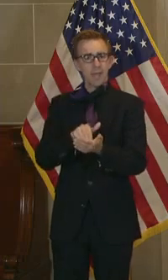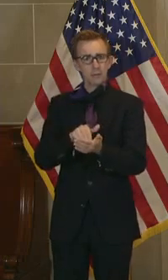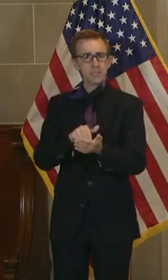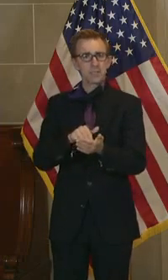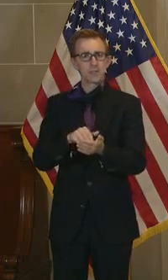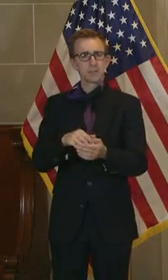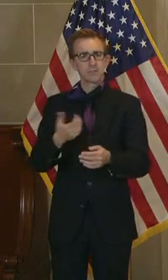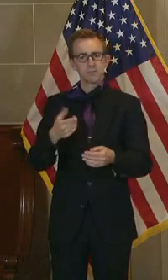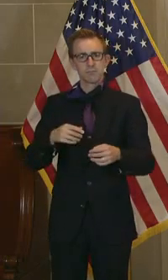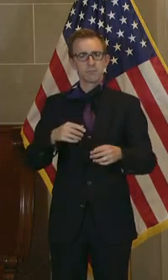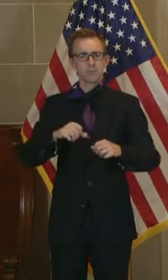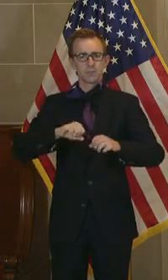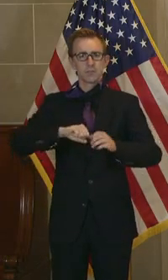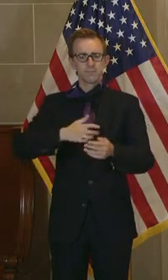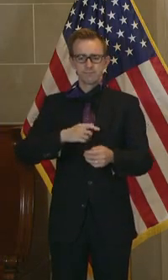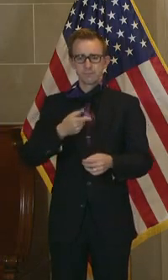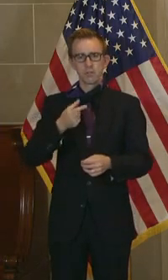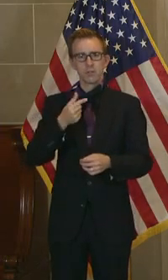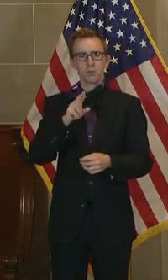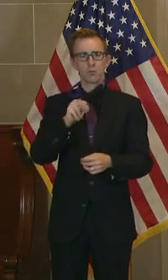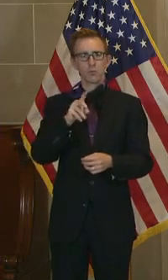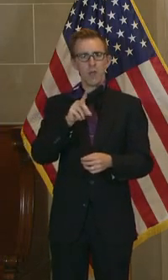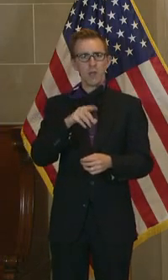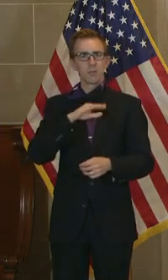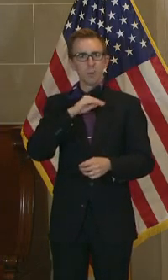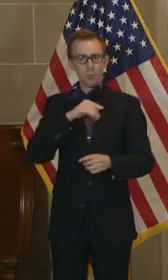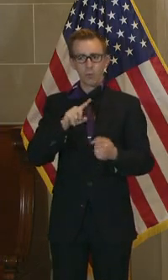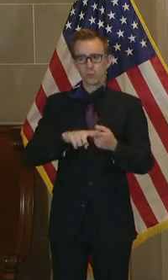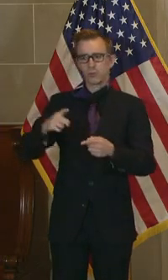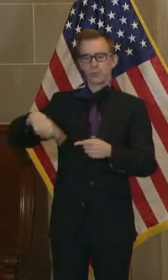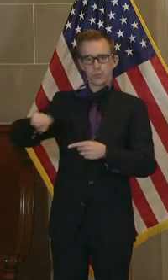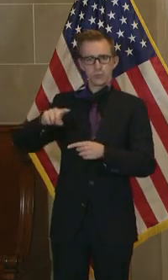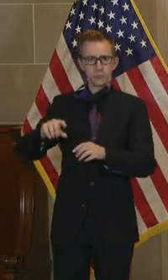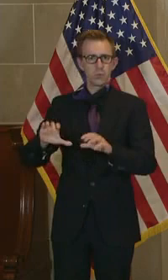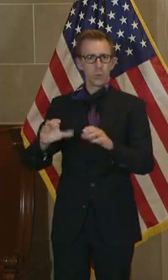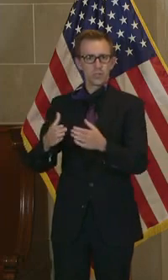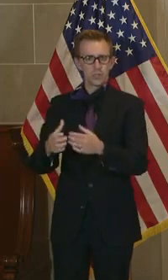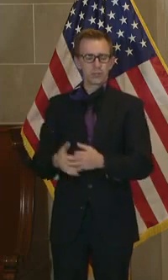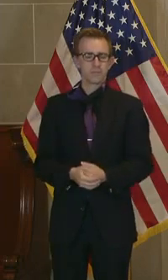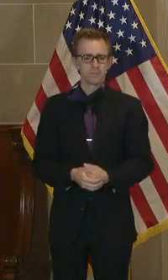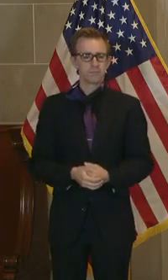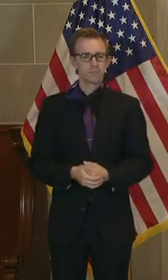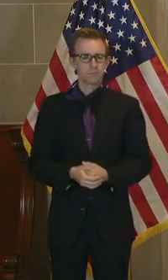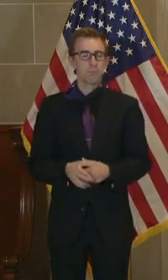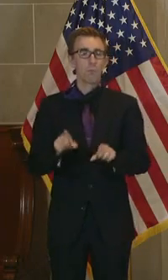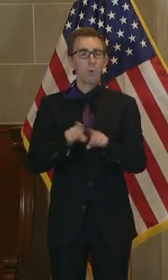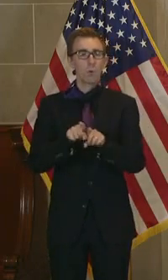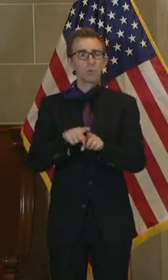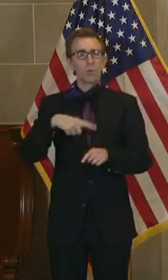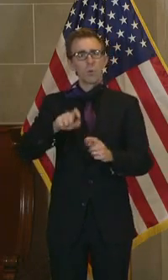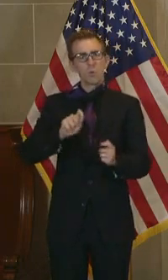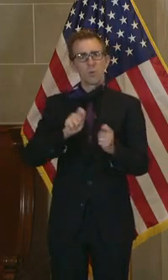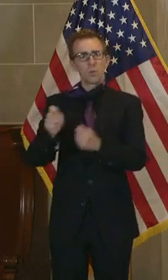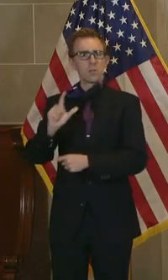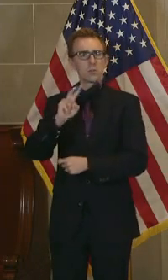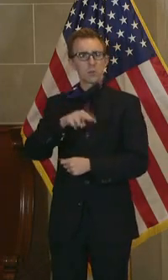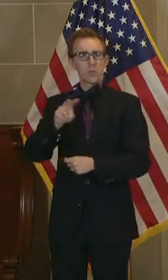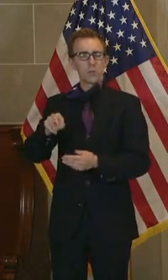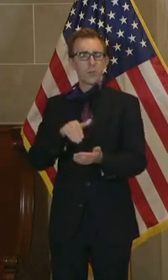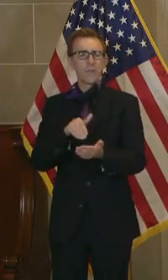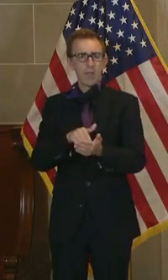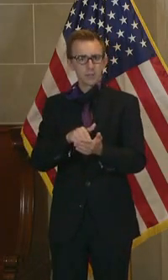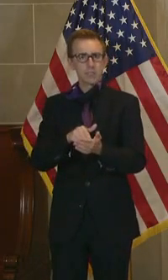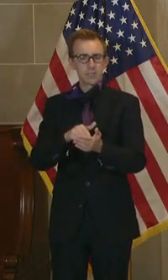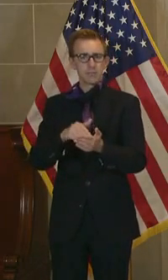of ground pork to the food bank in central and northeast Missouri. And yesterday, they also donated 22,000 servings to the